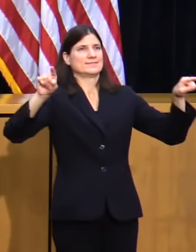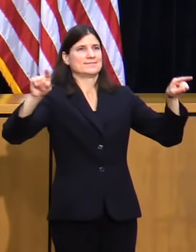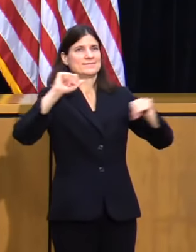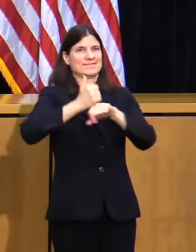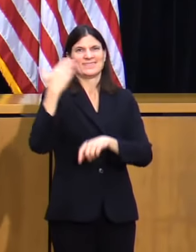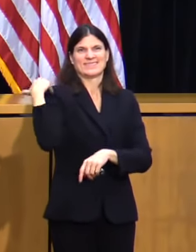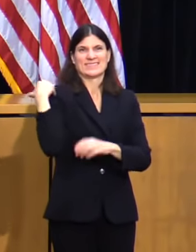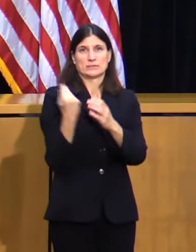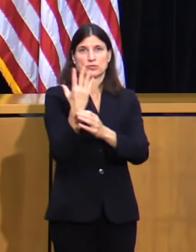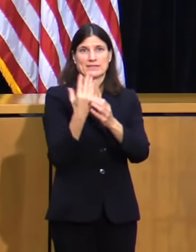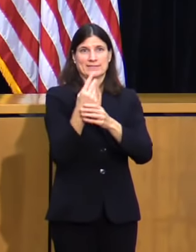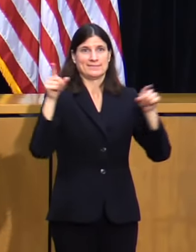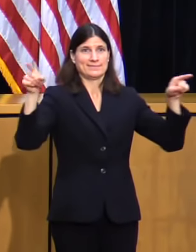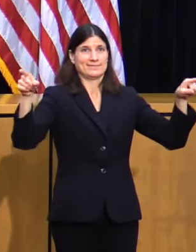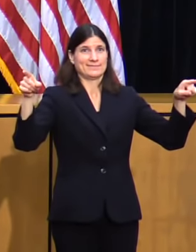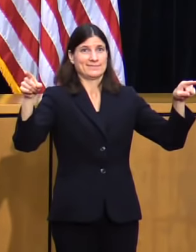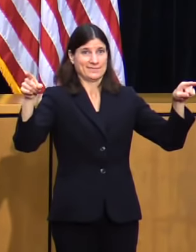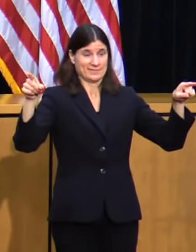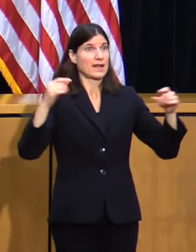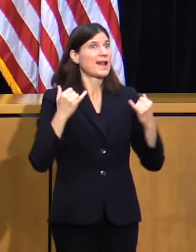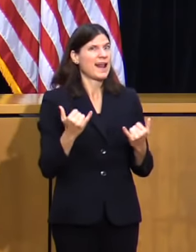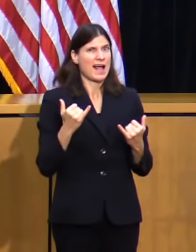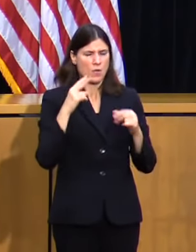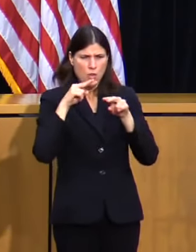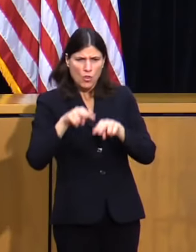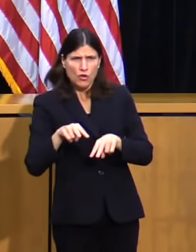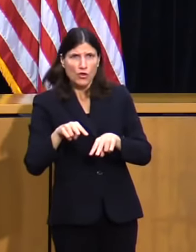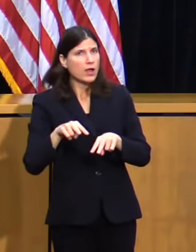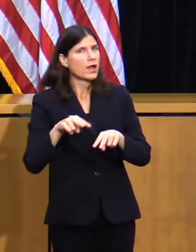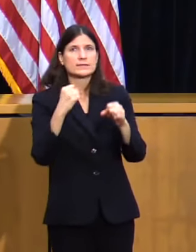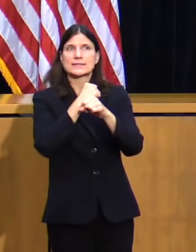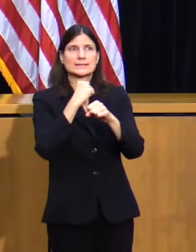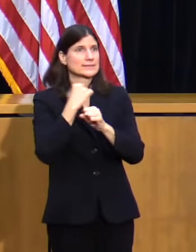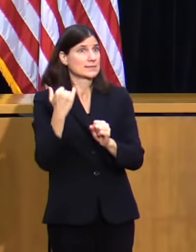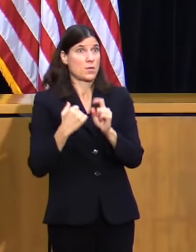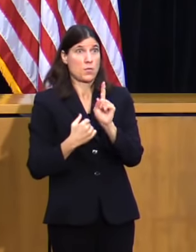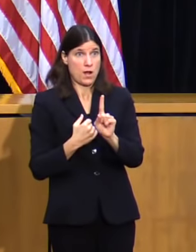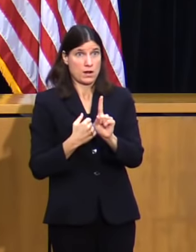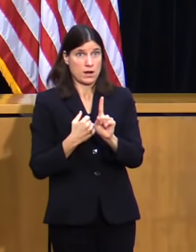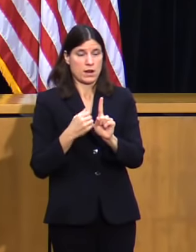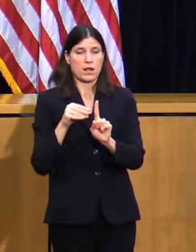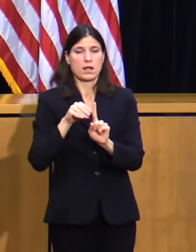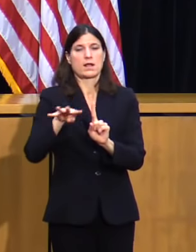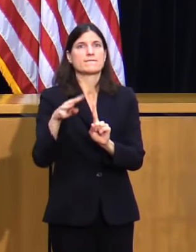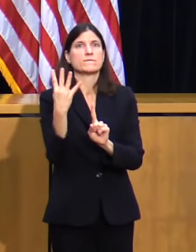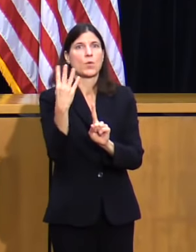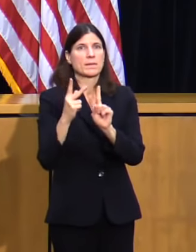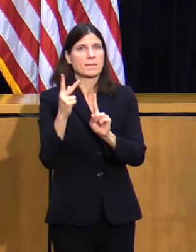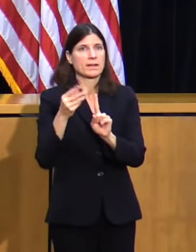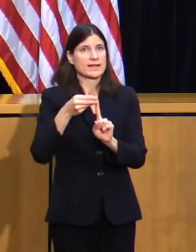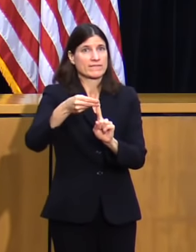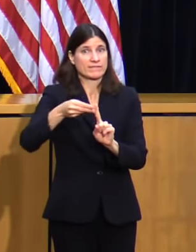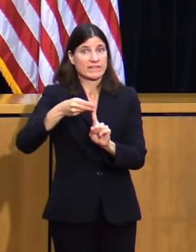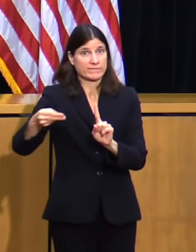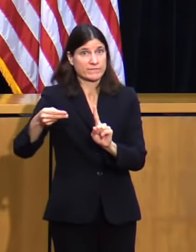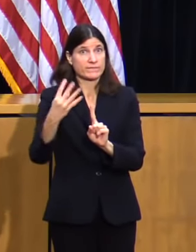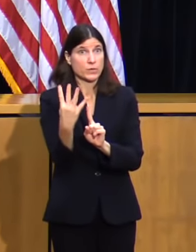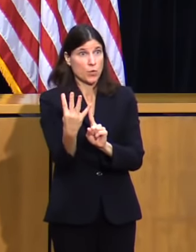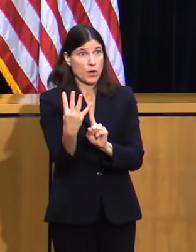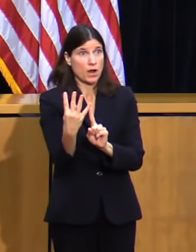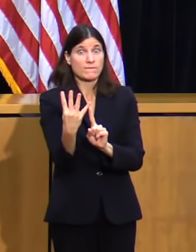wearing masks in all situations where it's appropriate to do so, that's going to lower that transmission rate. So you